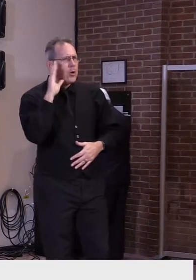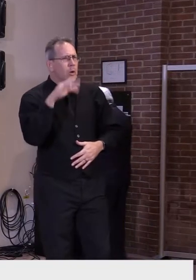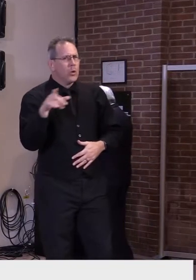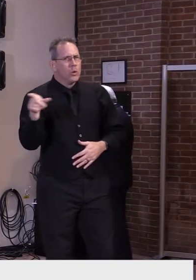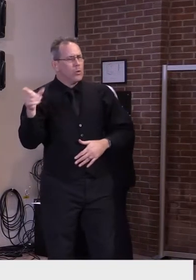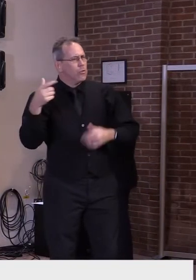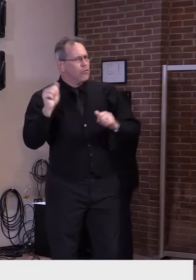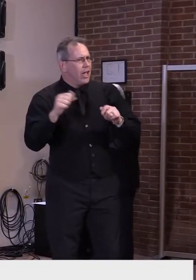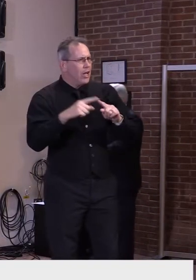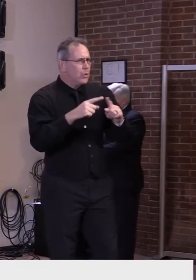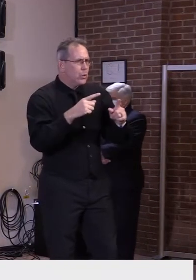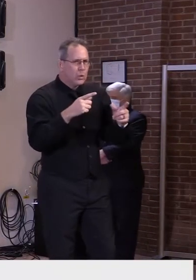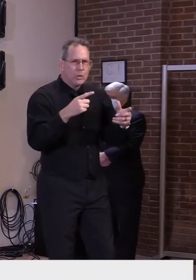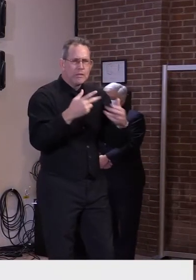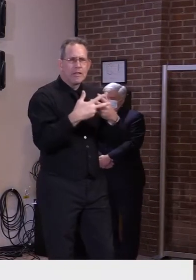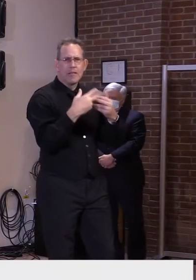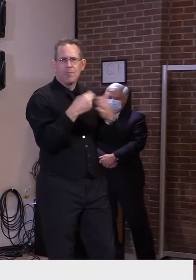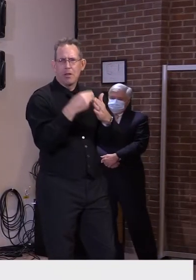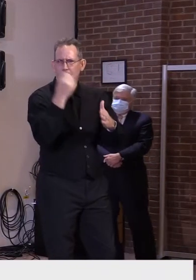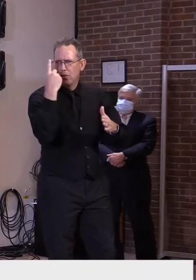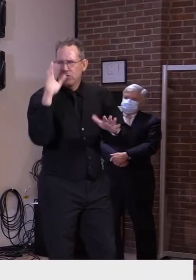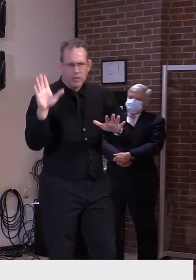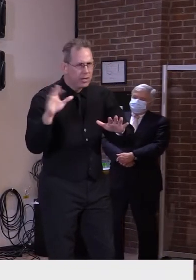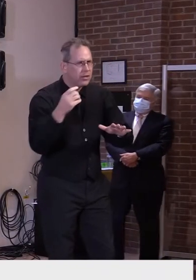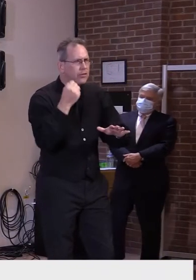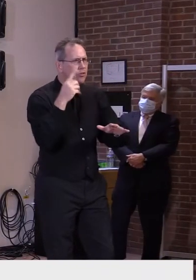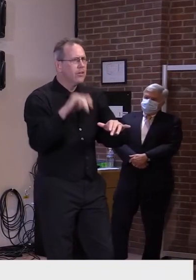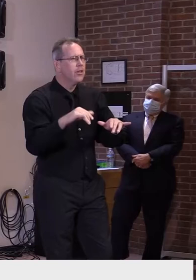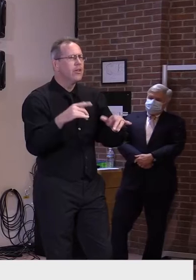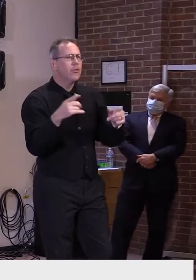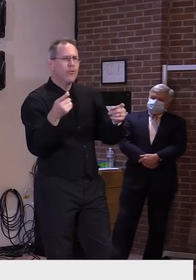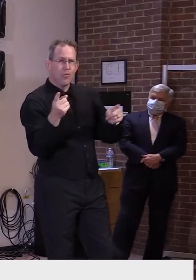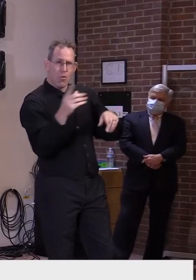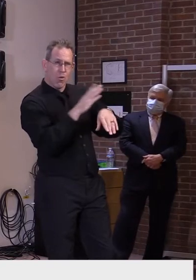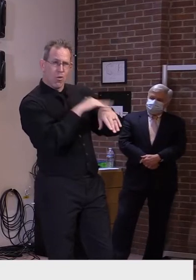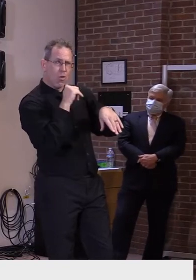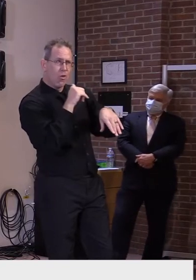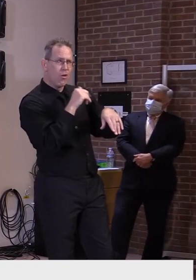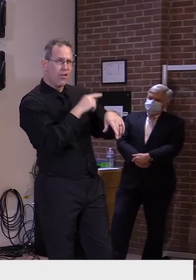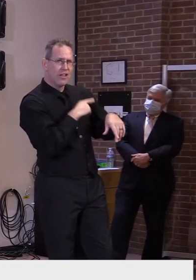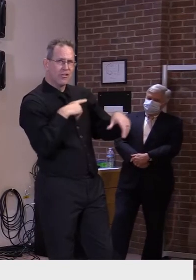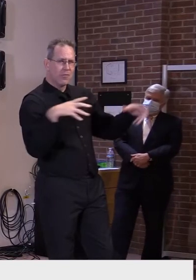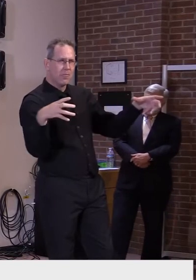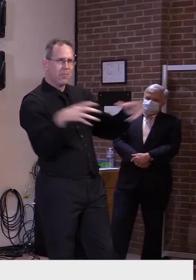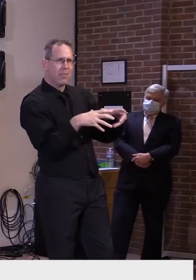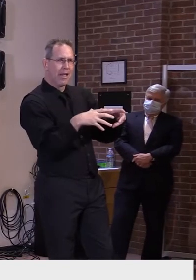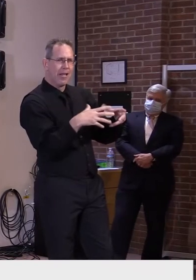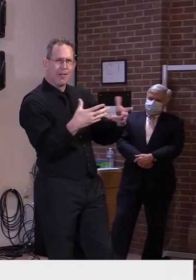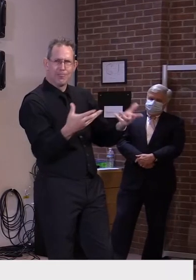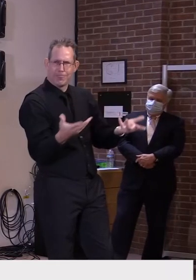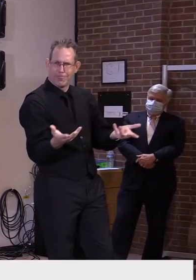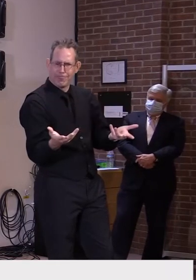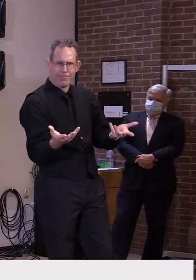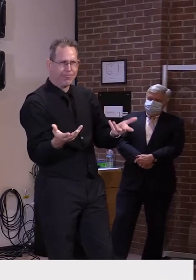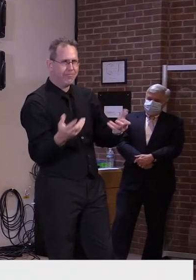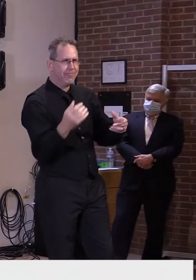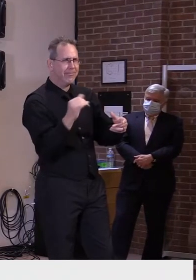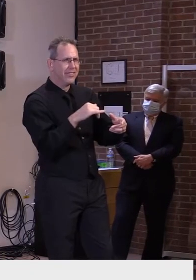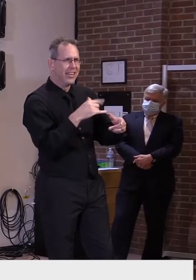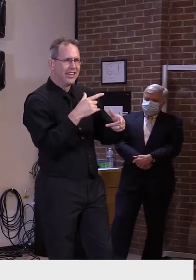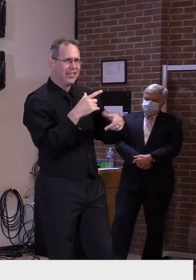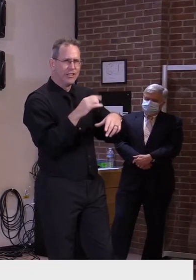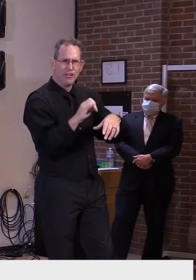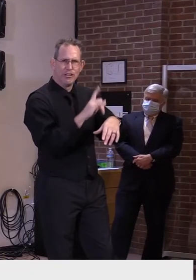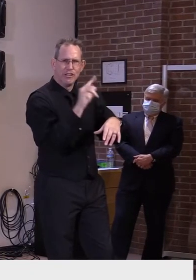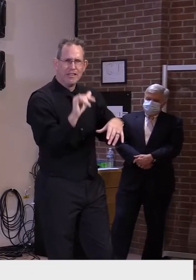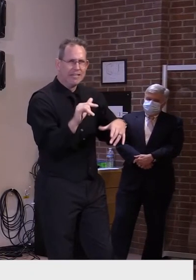for, 45 days early for one action that really you could take yourself, And then